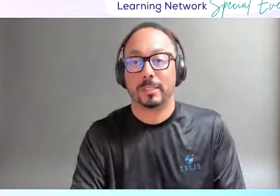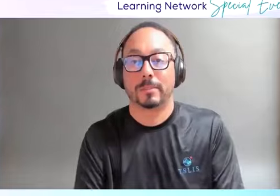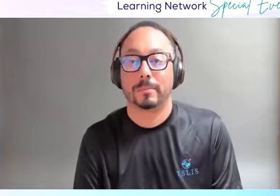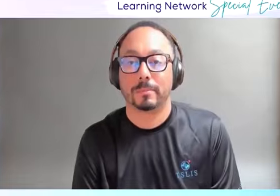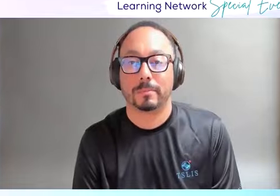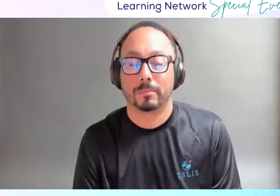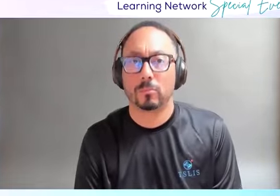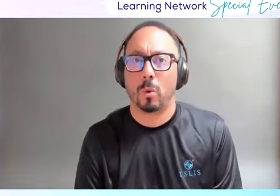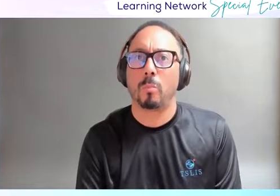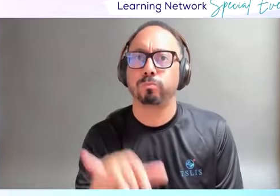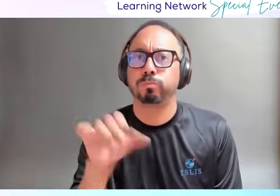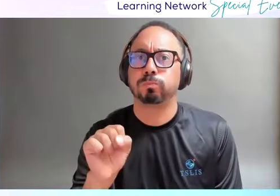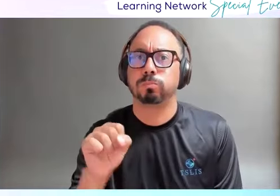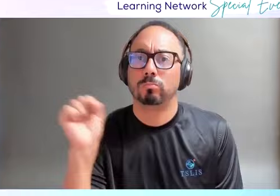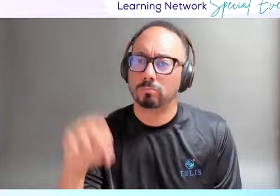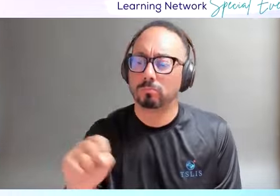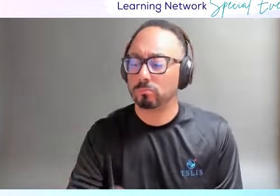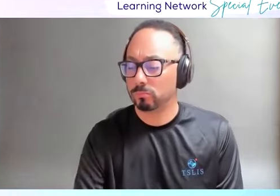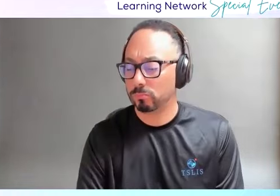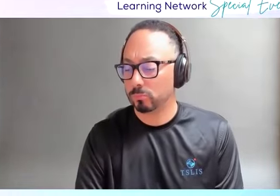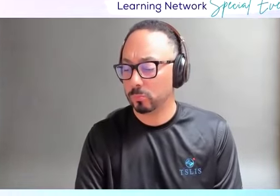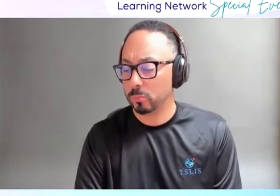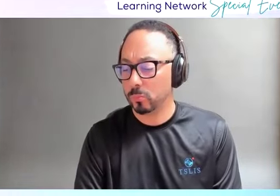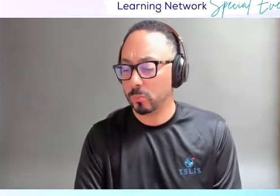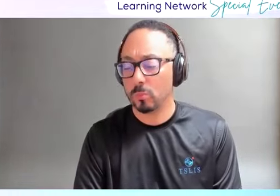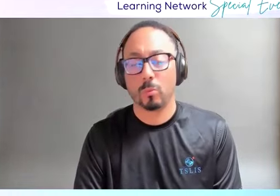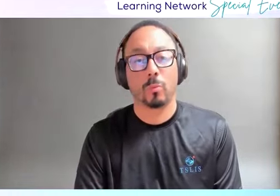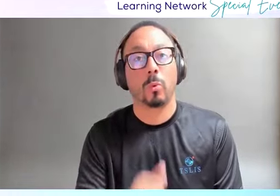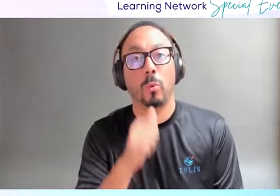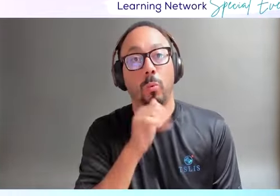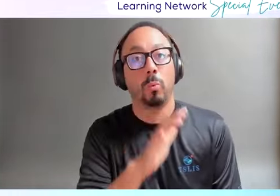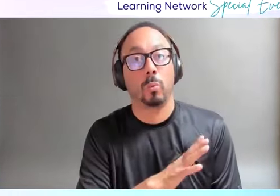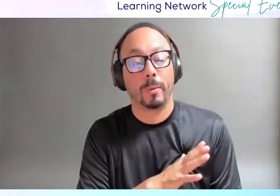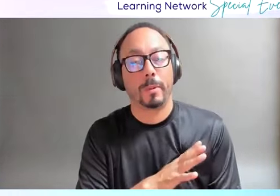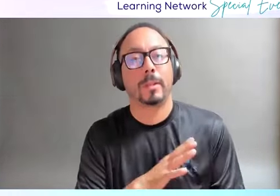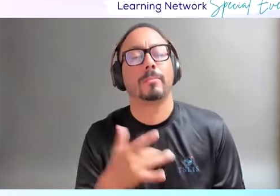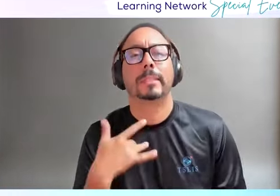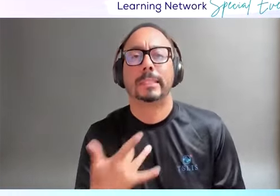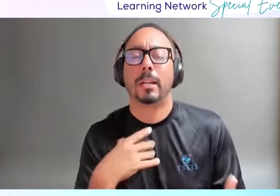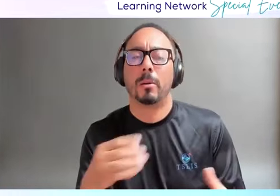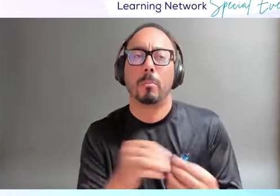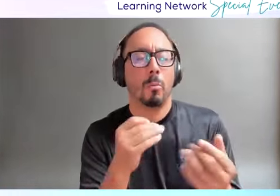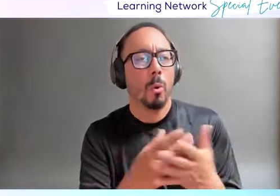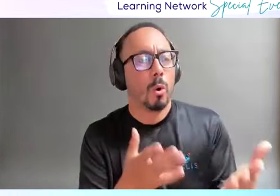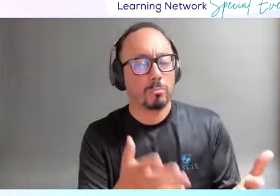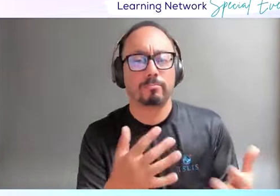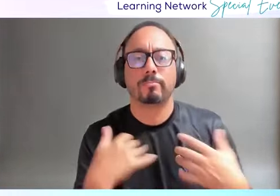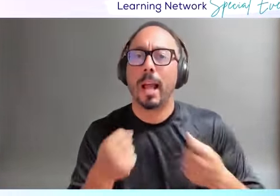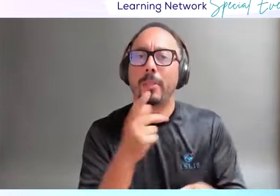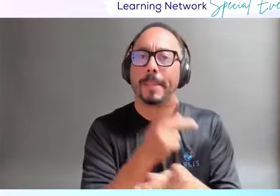Yes, it is. Women do present themselves much more often to healthcare for a lot of reasons, and that's always been true. A lot of them are